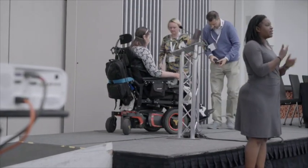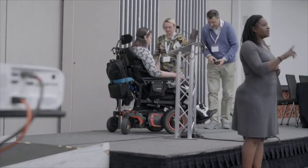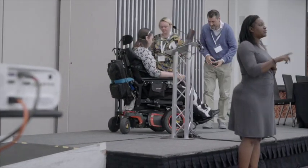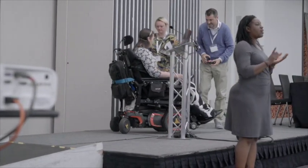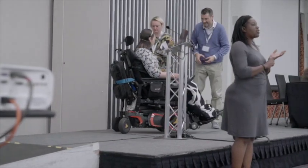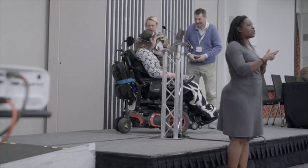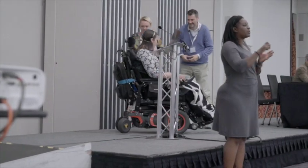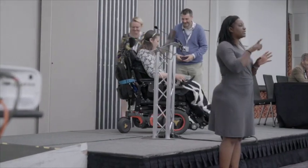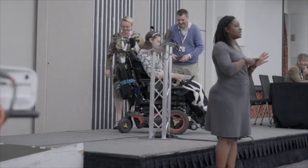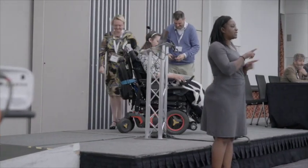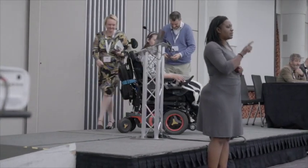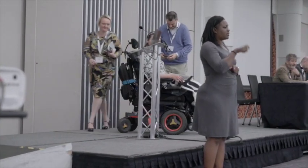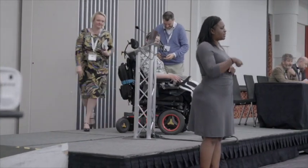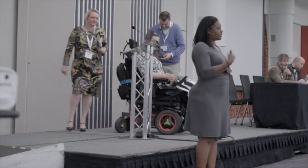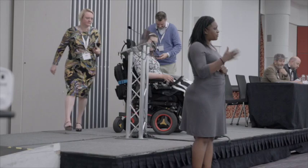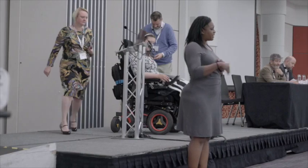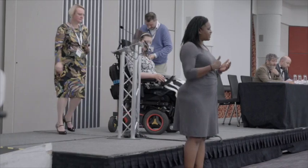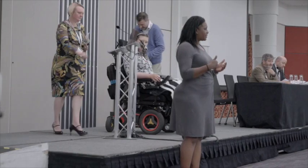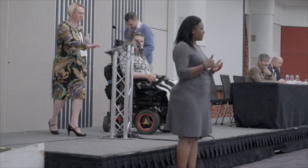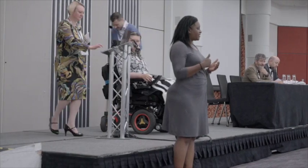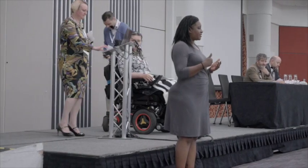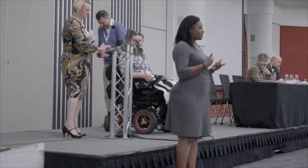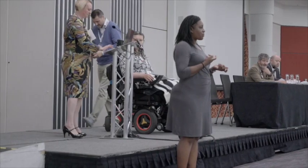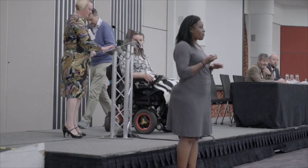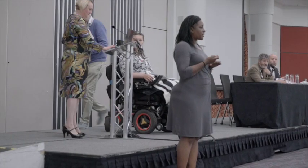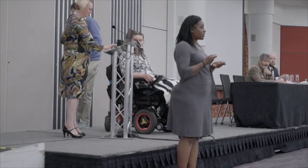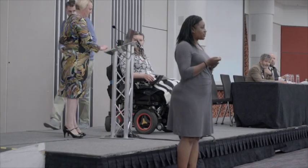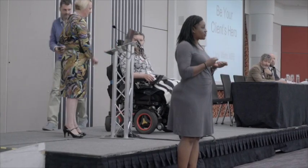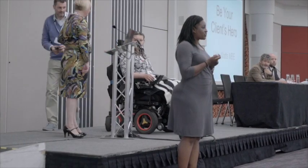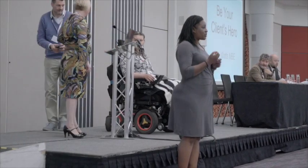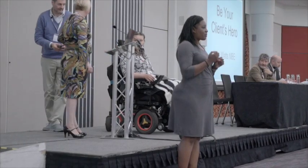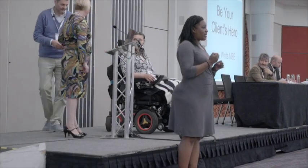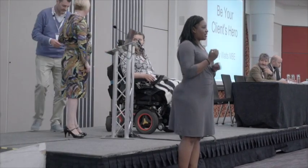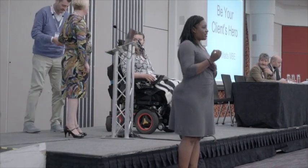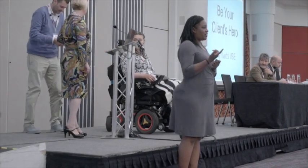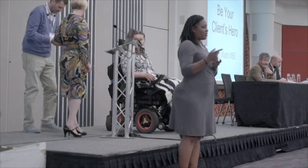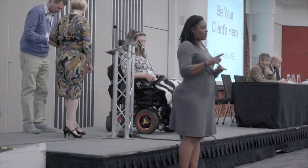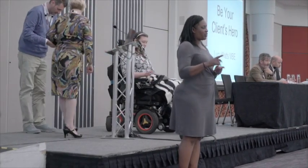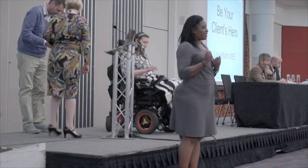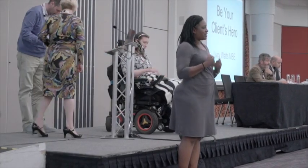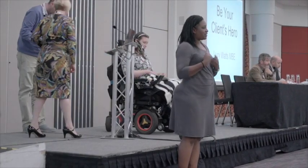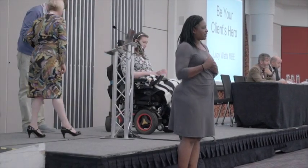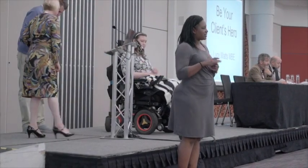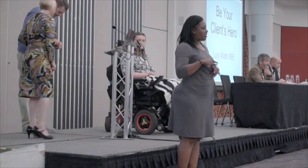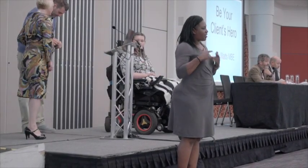Lucy is somebody who seems to have managed somehow to make having a life-limiting illness